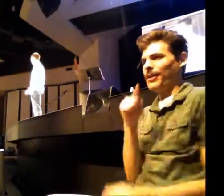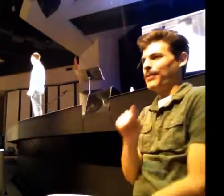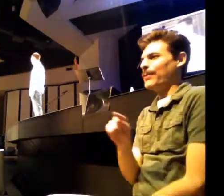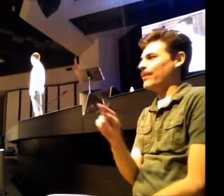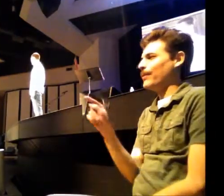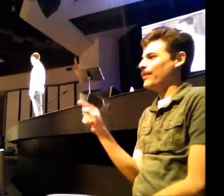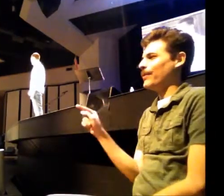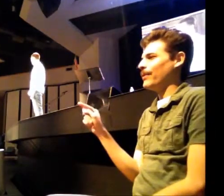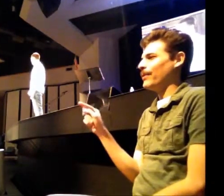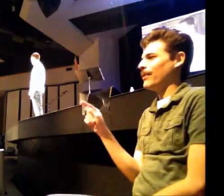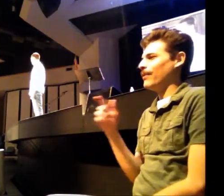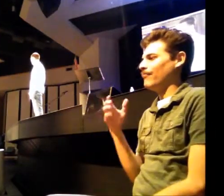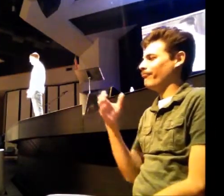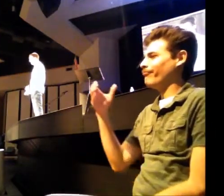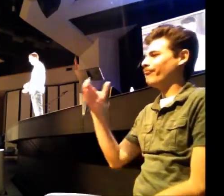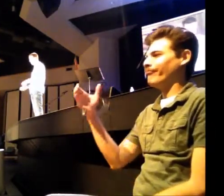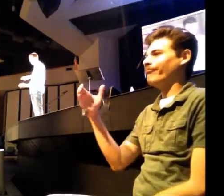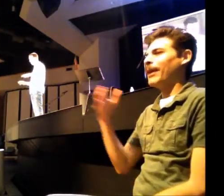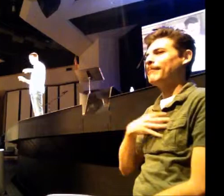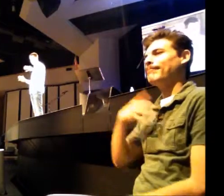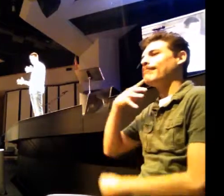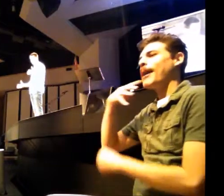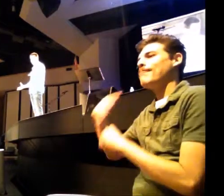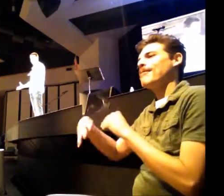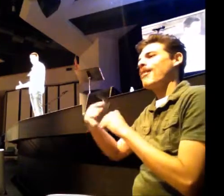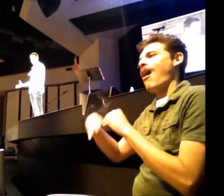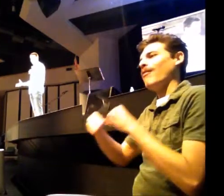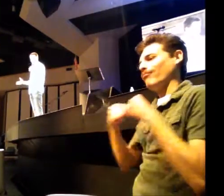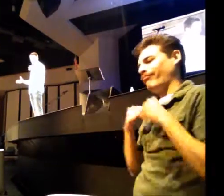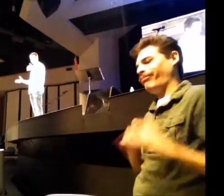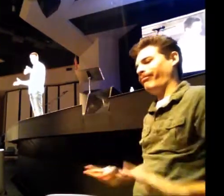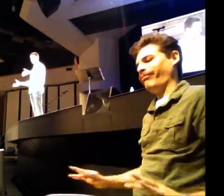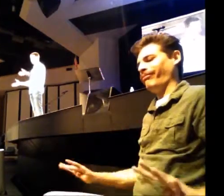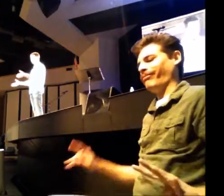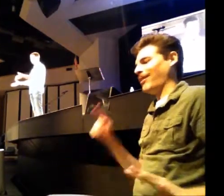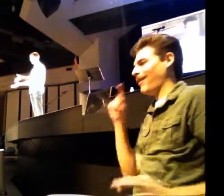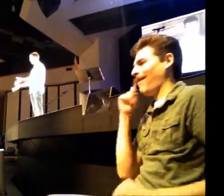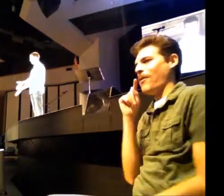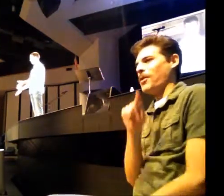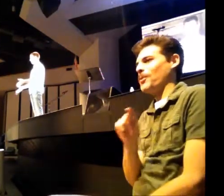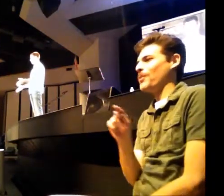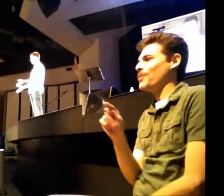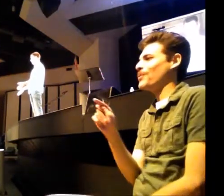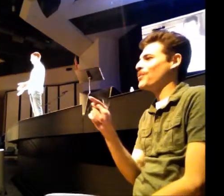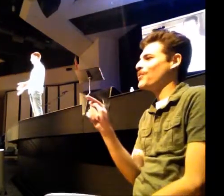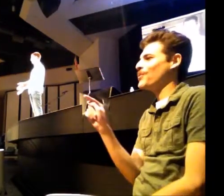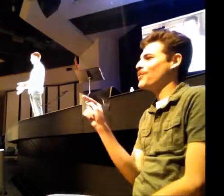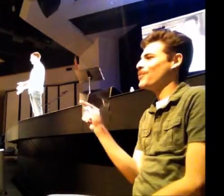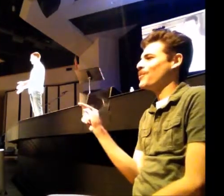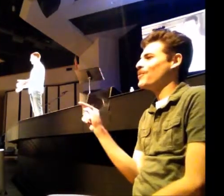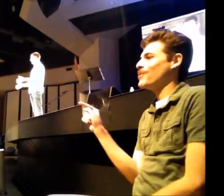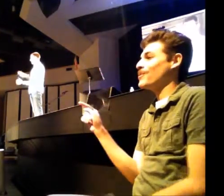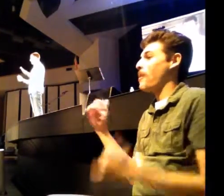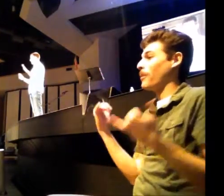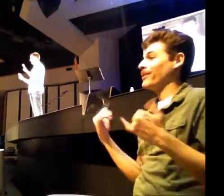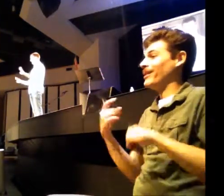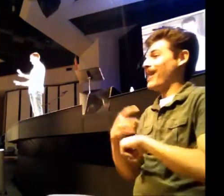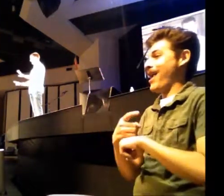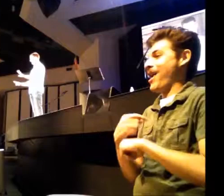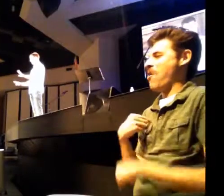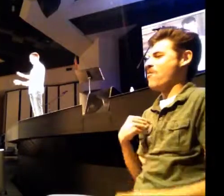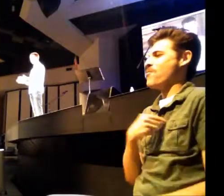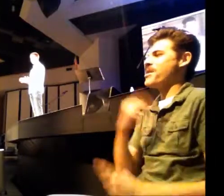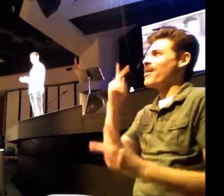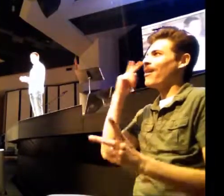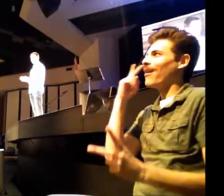us. And so this morning, we, like they did, are going to celebrate with communion as well. And here's